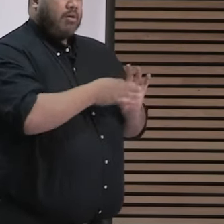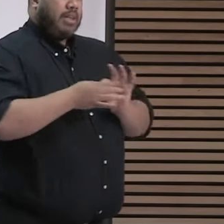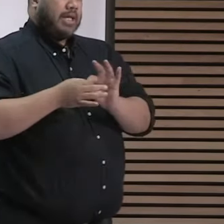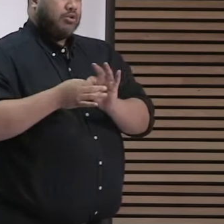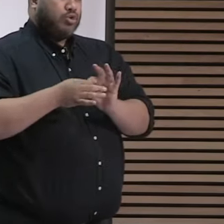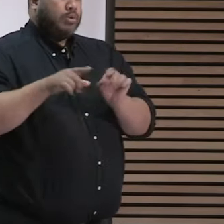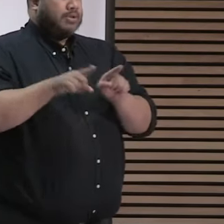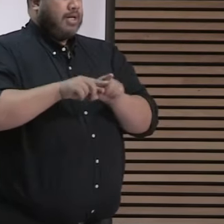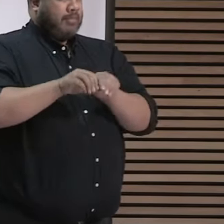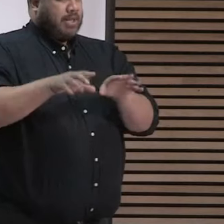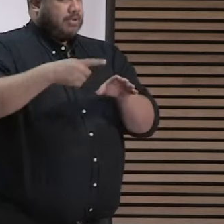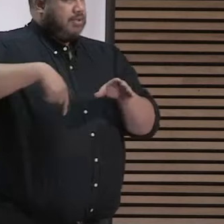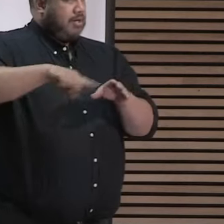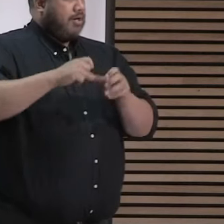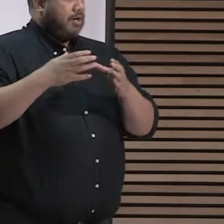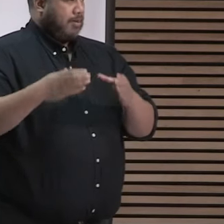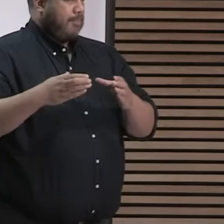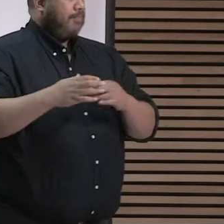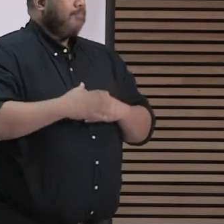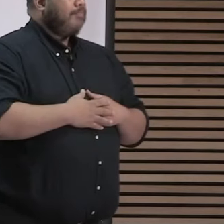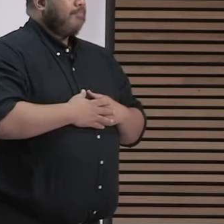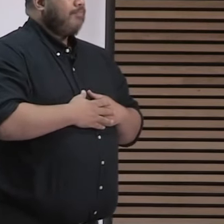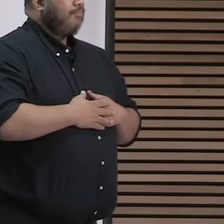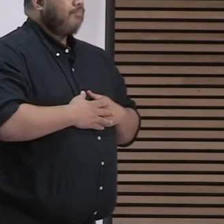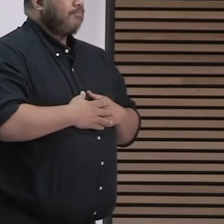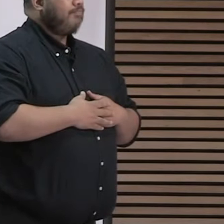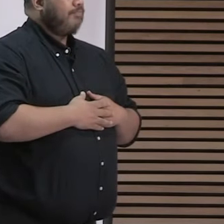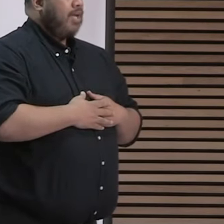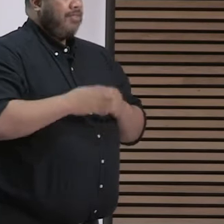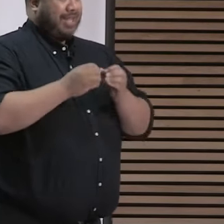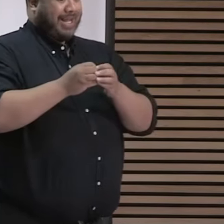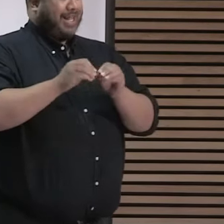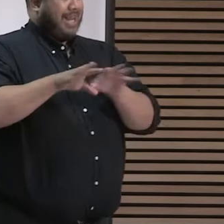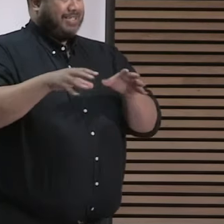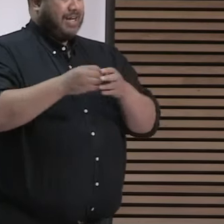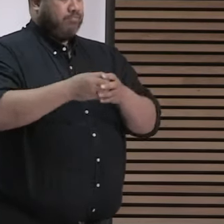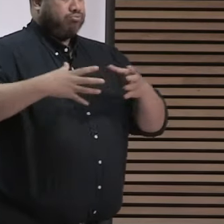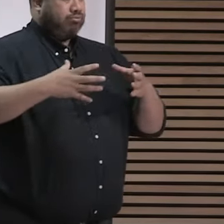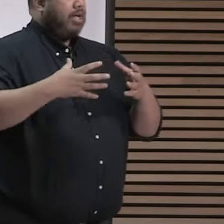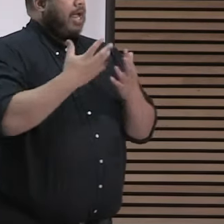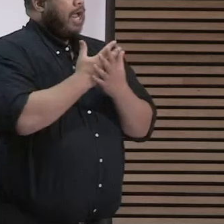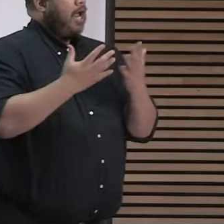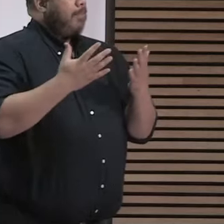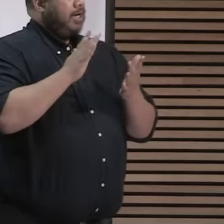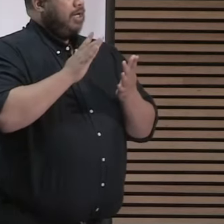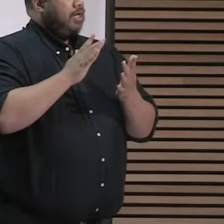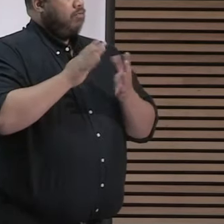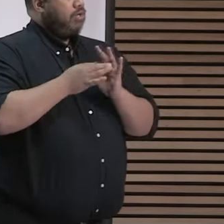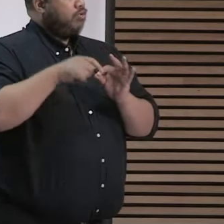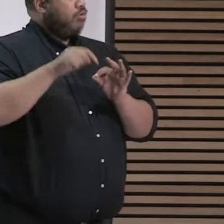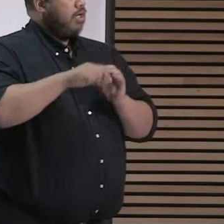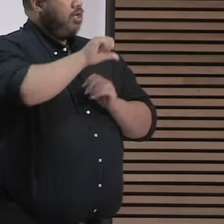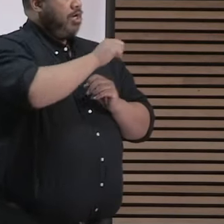cluster. There are 98 people linked to the cluster who have been moved into the Auckland quarantine facility. That